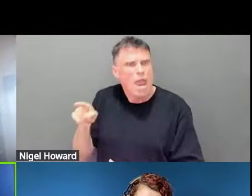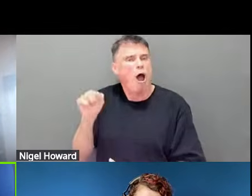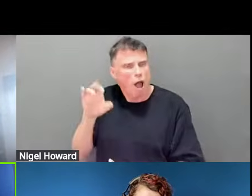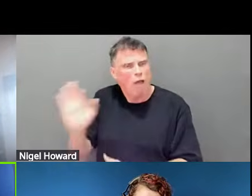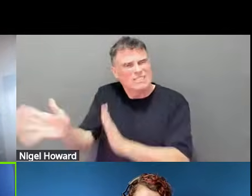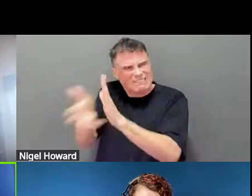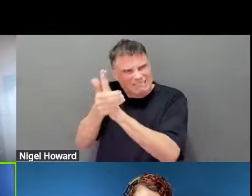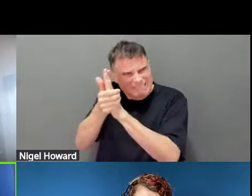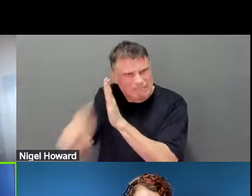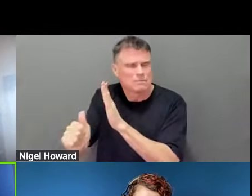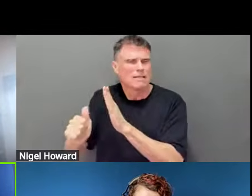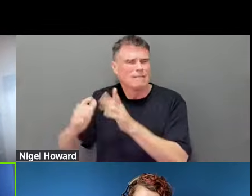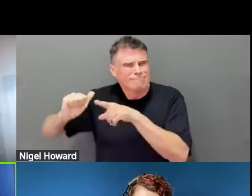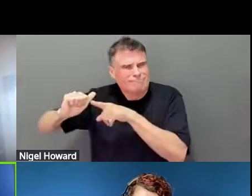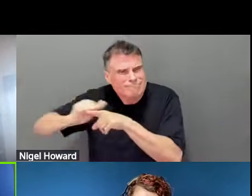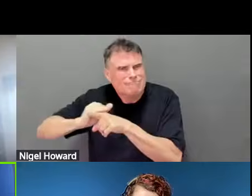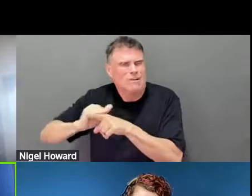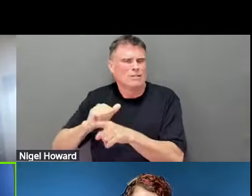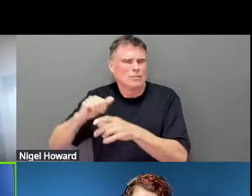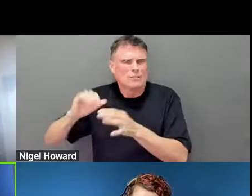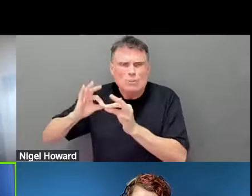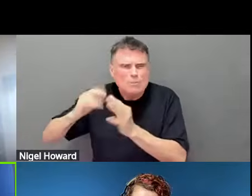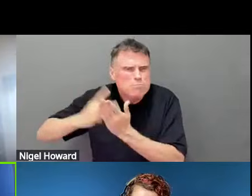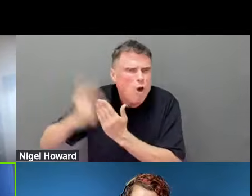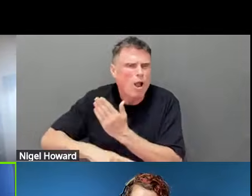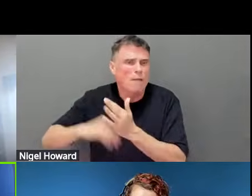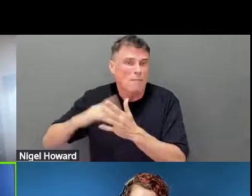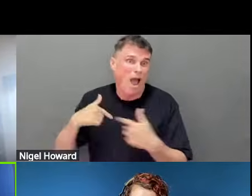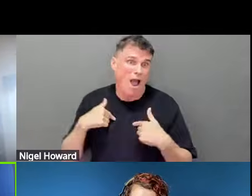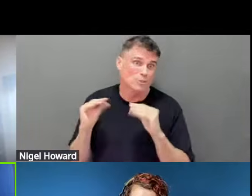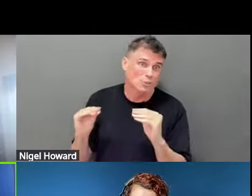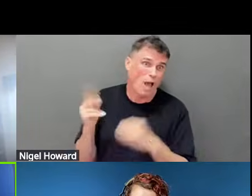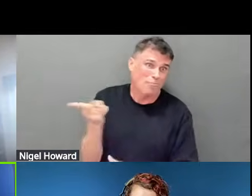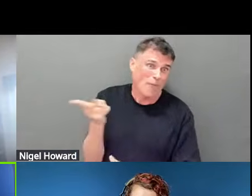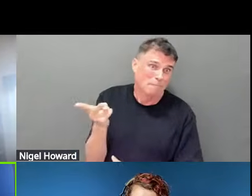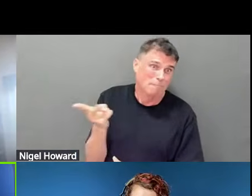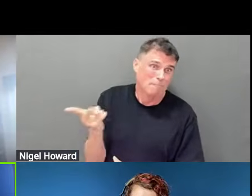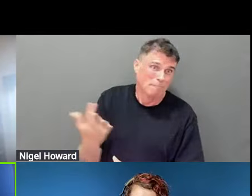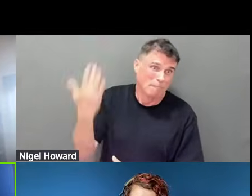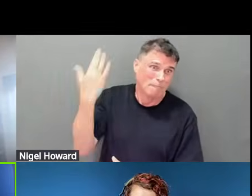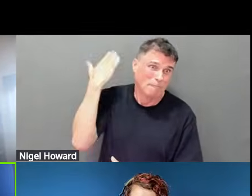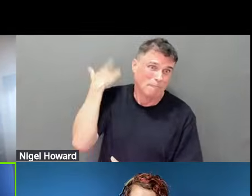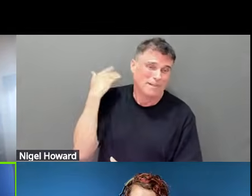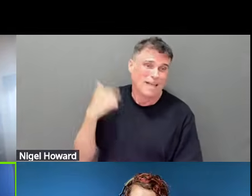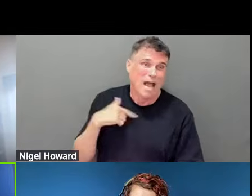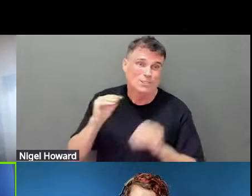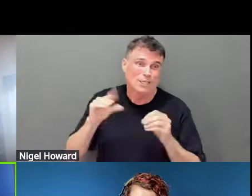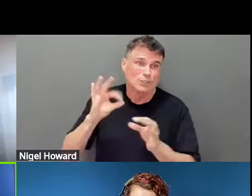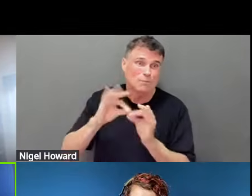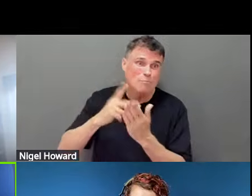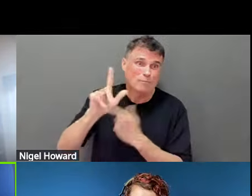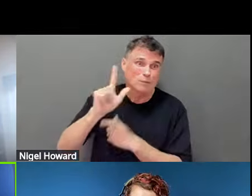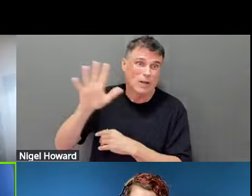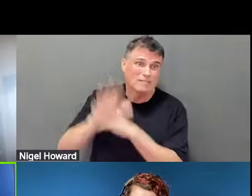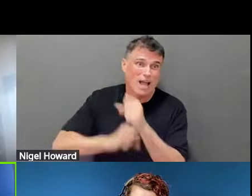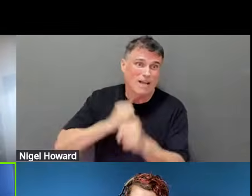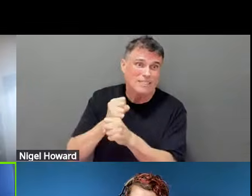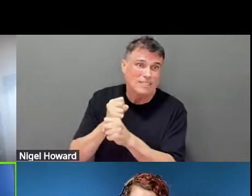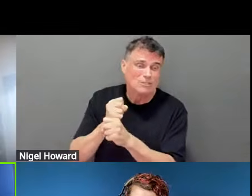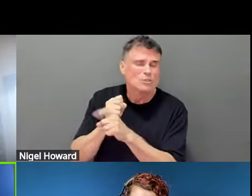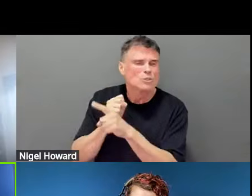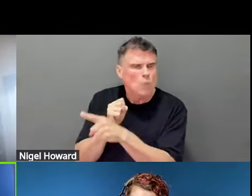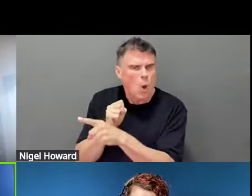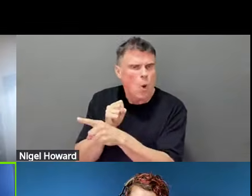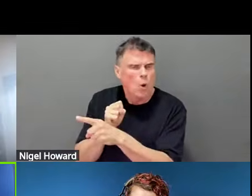this morning or this afternoon in her presentation, we're talking about people need to be qualified interpreters. I used to teach in